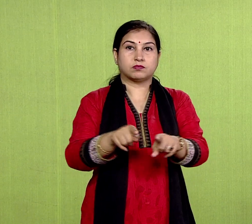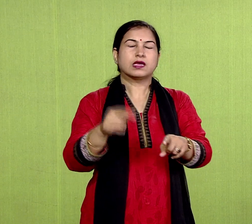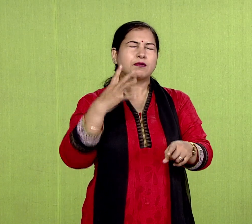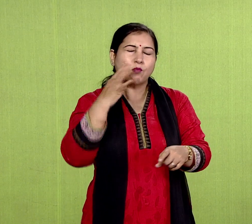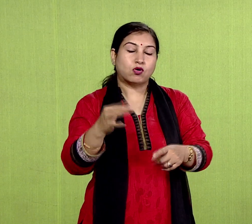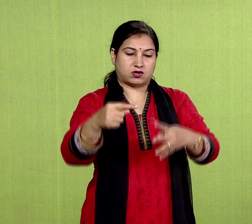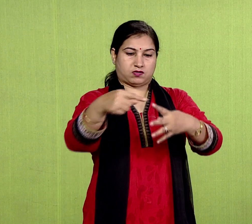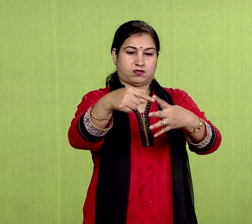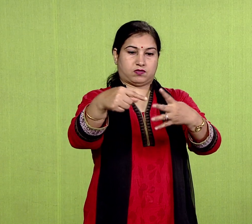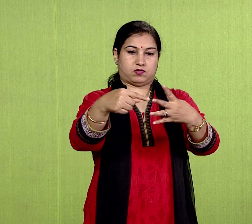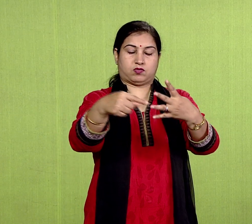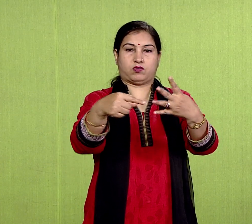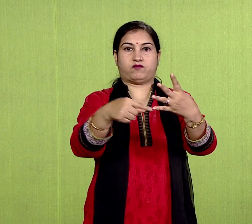varnas.